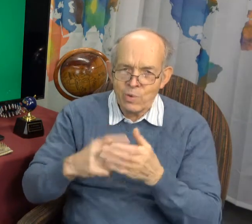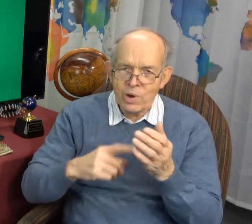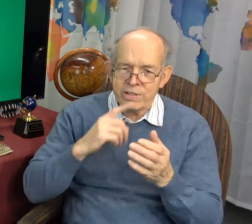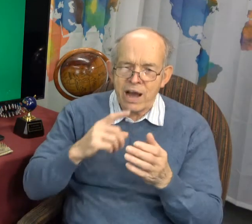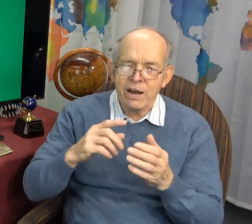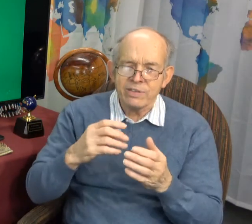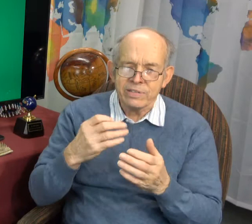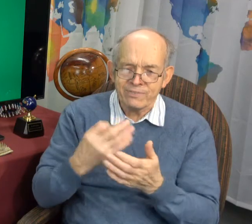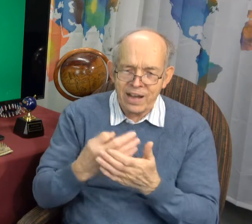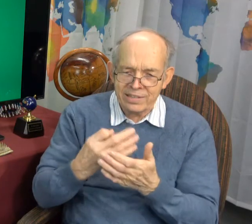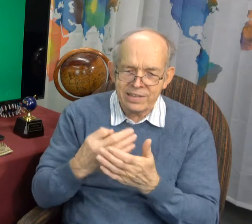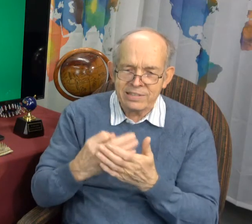But I define that the